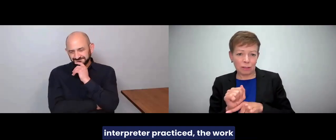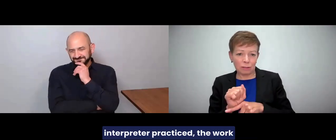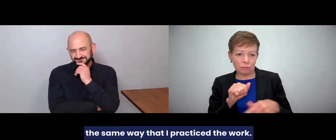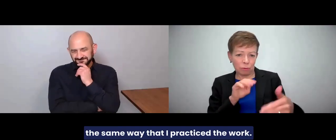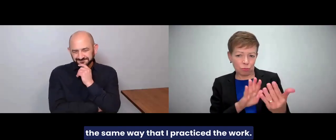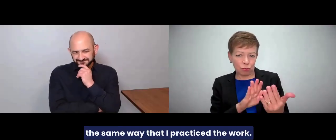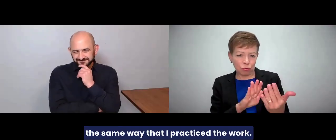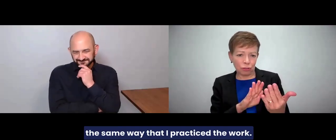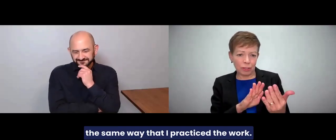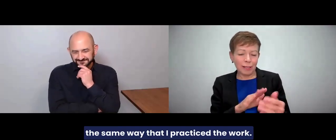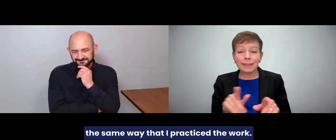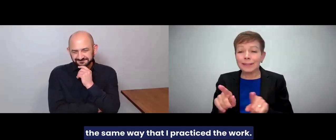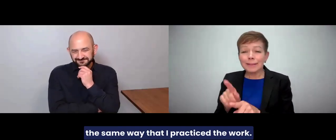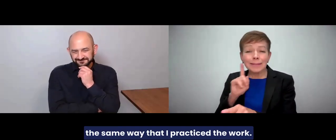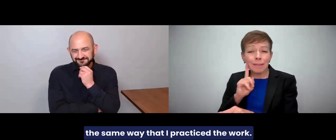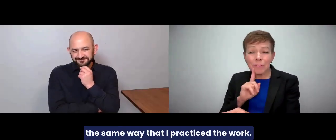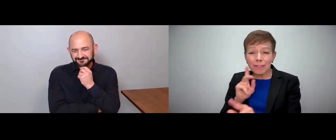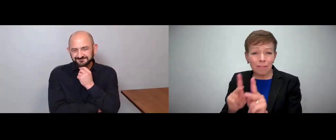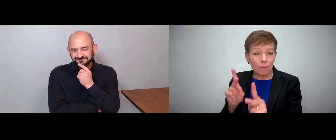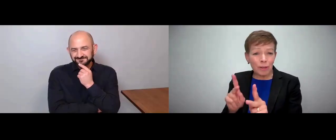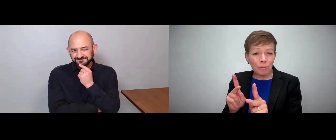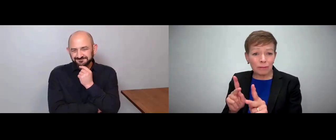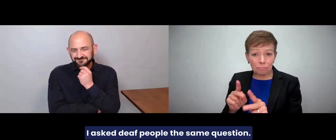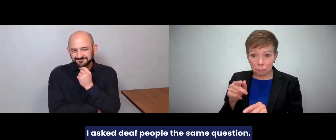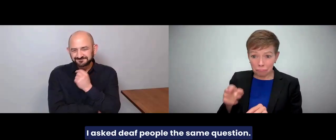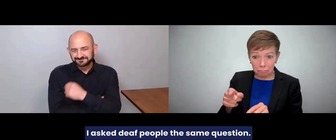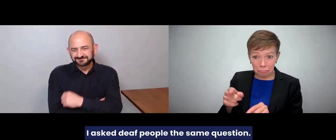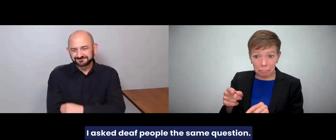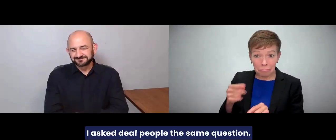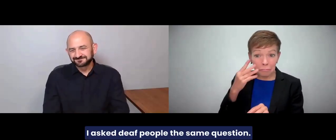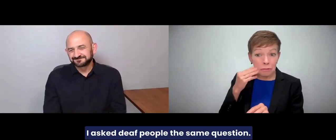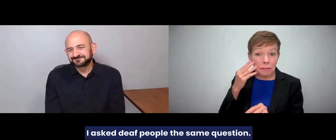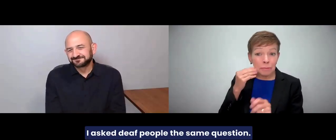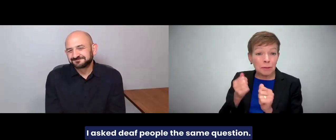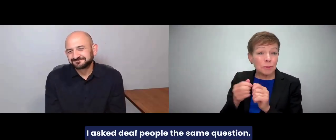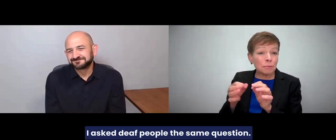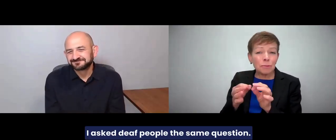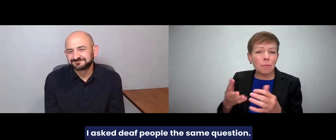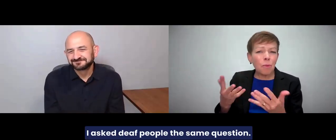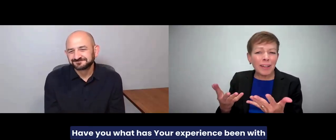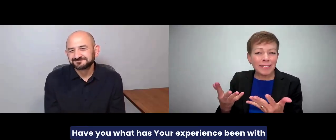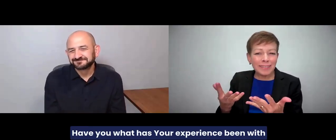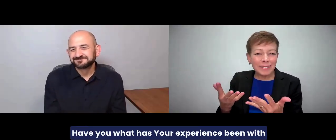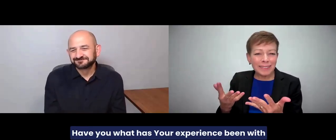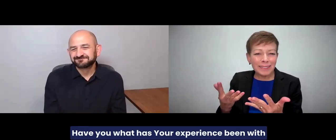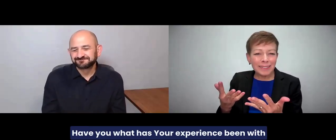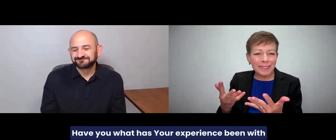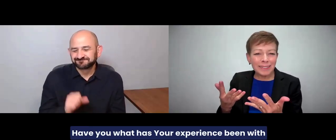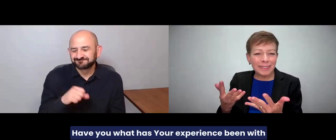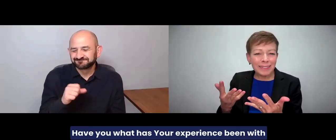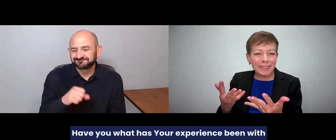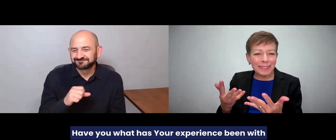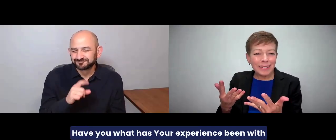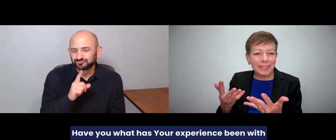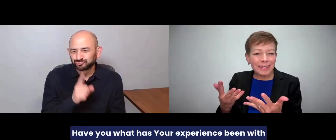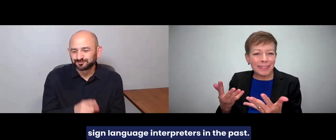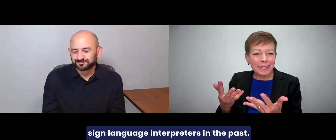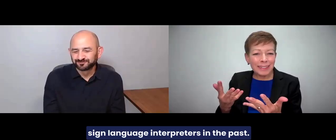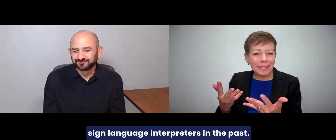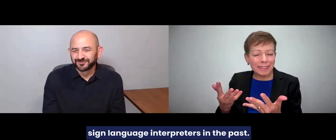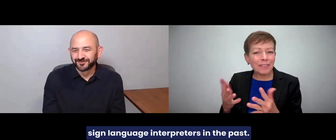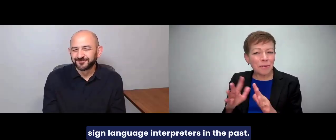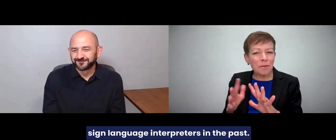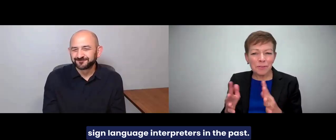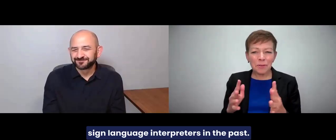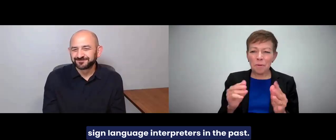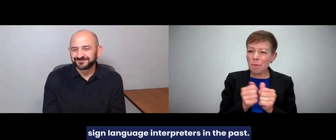practiced the work the same way that I practice the work. I ask deaf people the same question. What has your experience been with sign